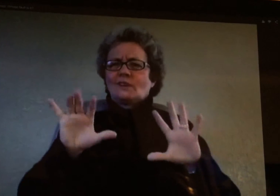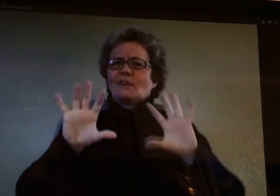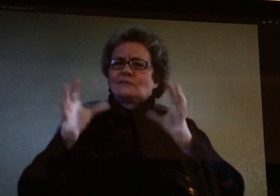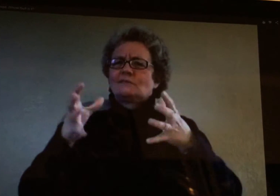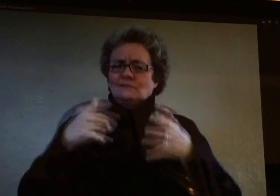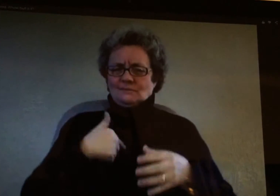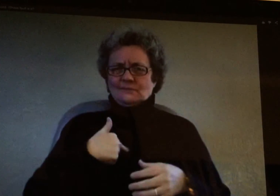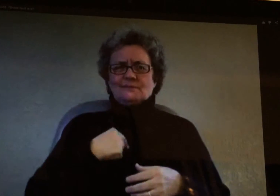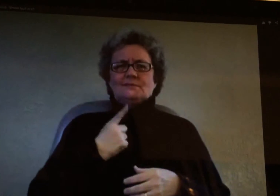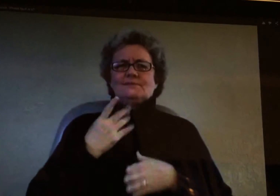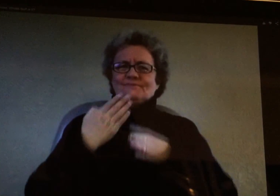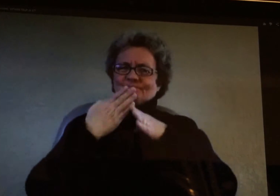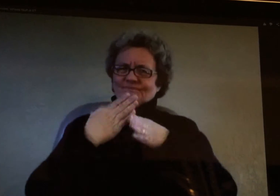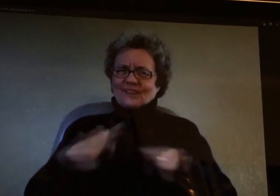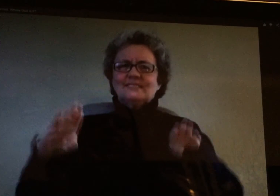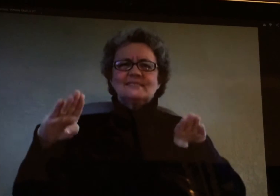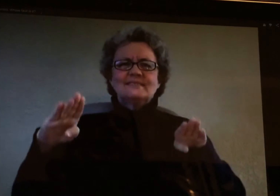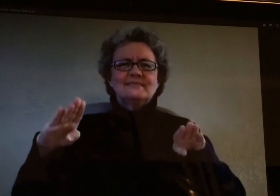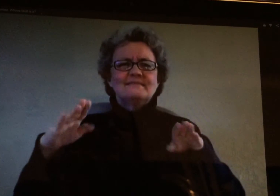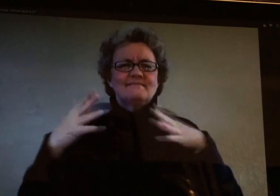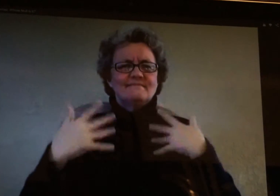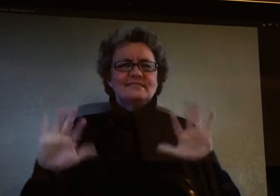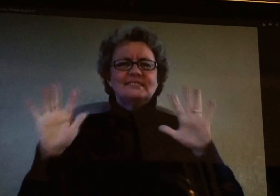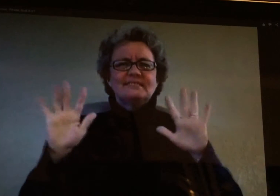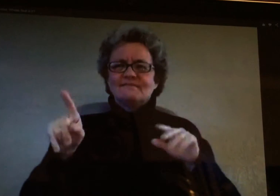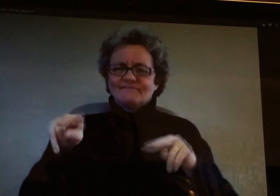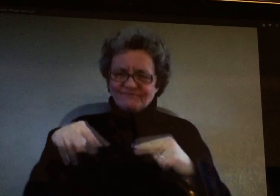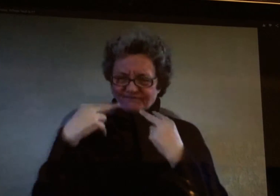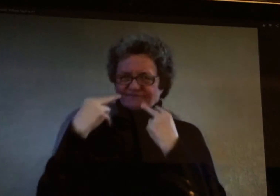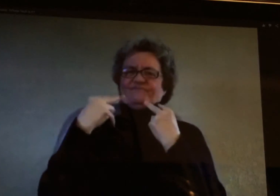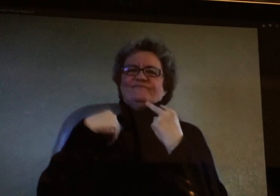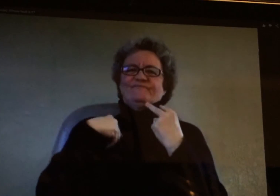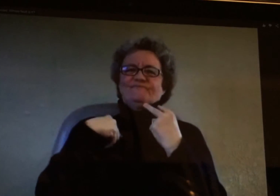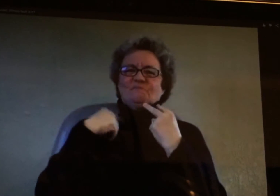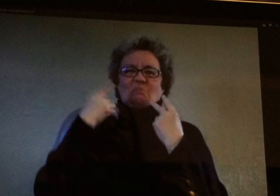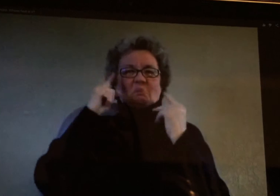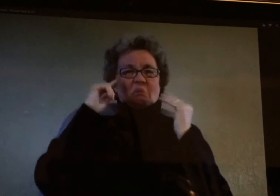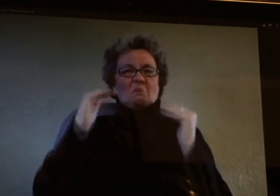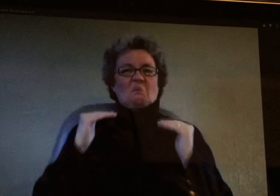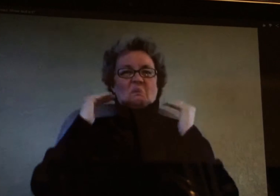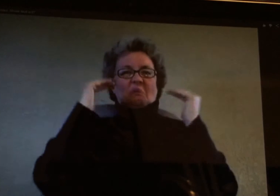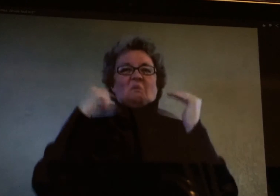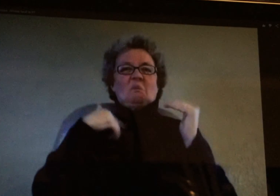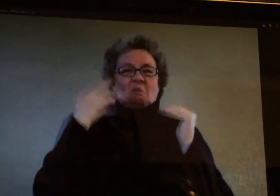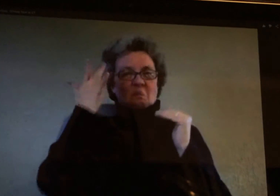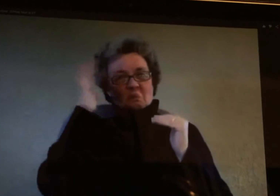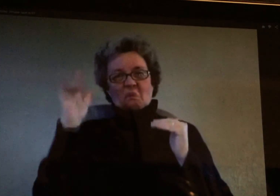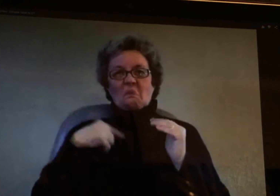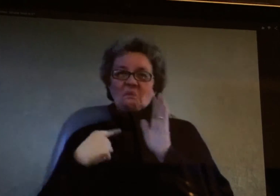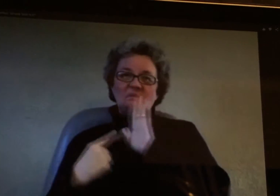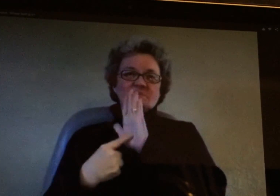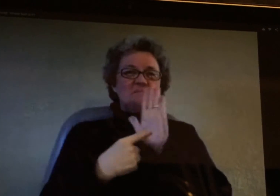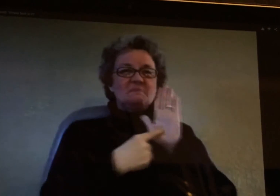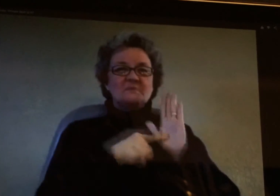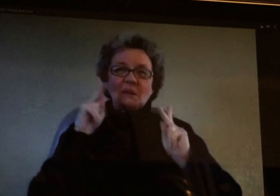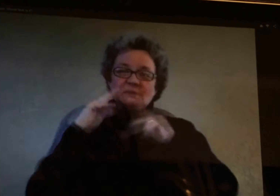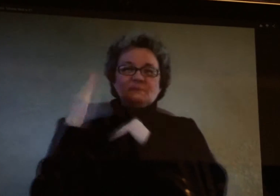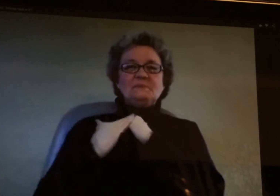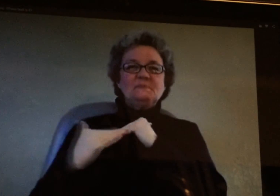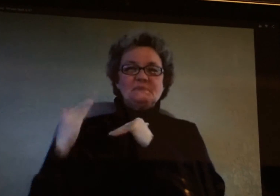took my seat, but when that class was over, it was very quiet. Everyone was staring at me. They felt like I was better